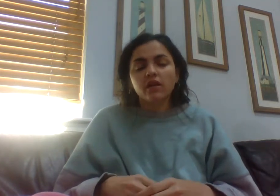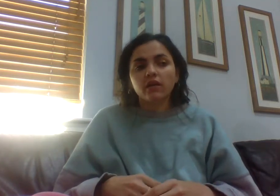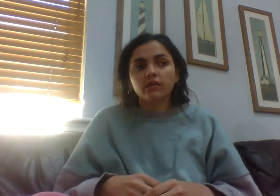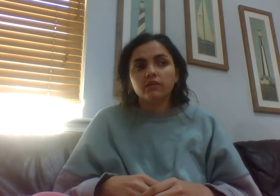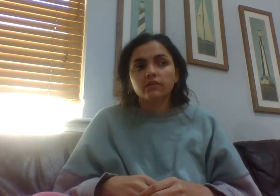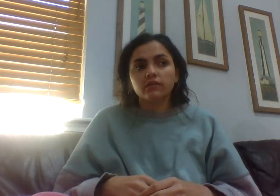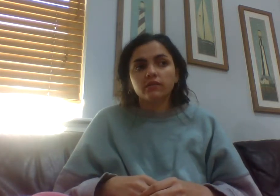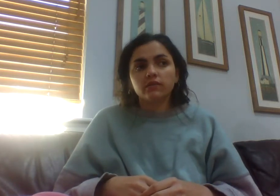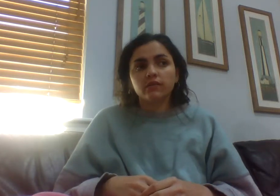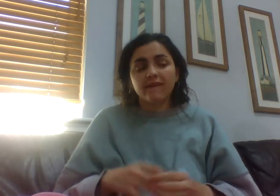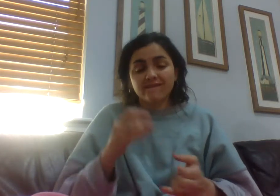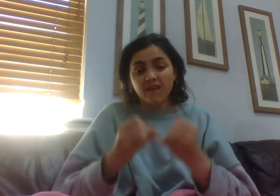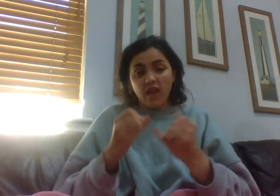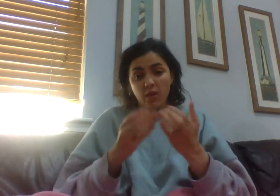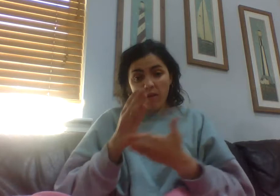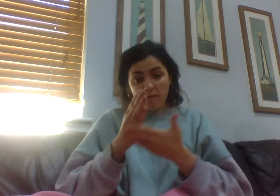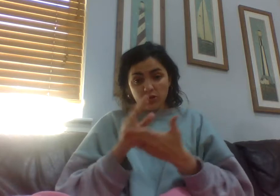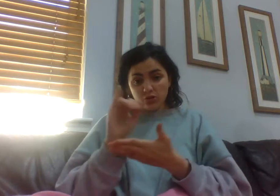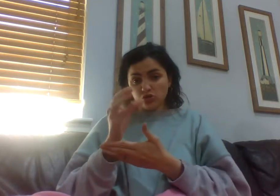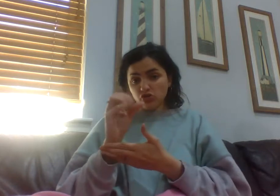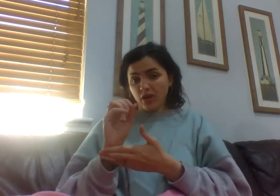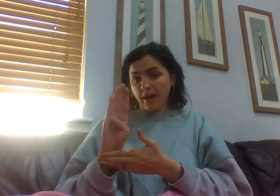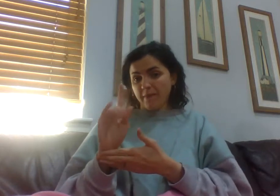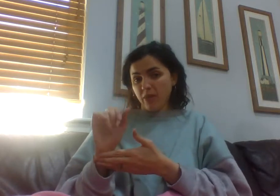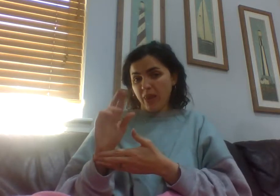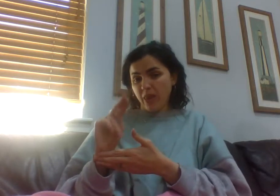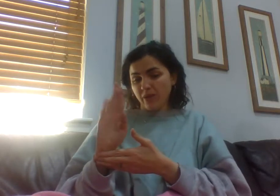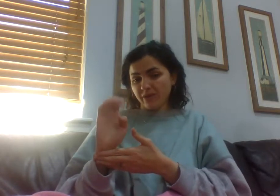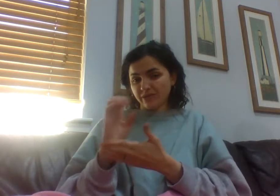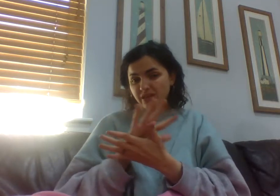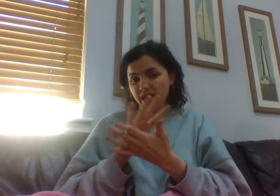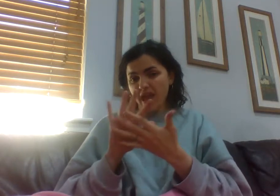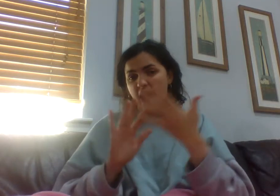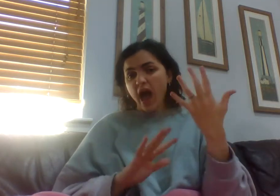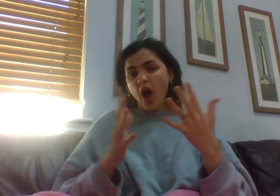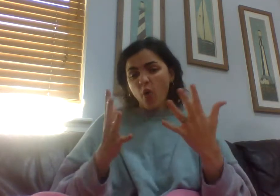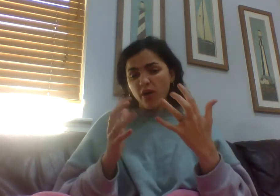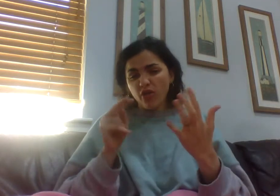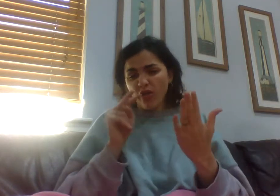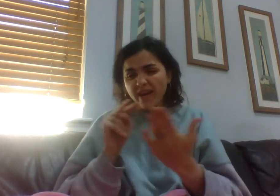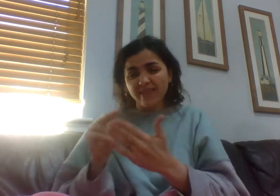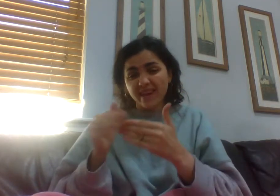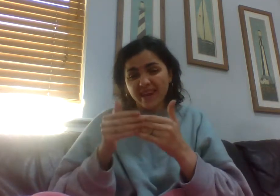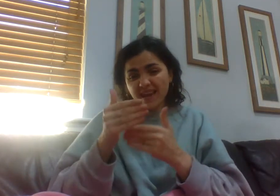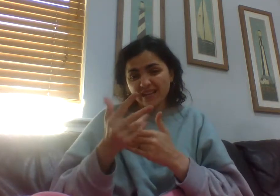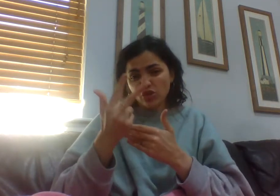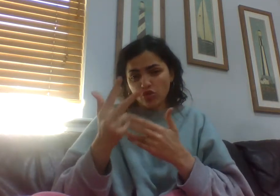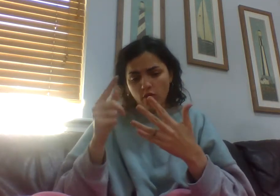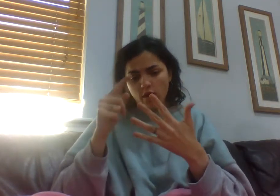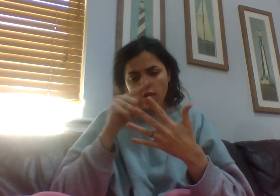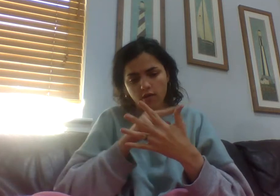final part to the Jacob Lawrence series, I just want to look at the next 3 panels, which are number 7,